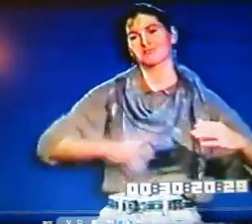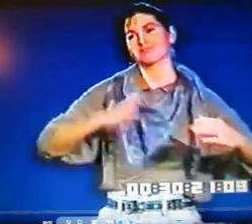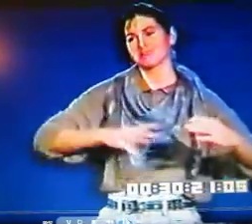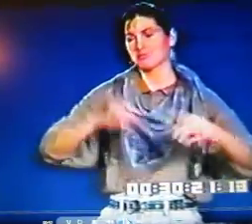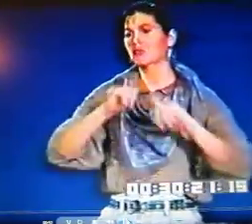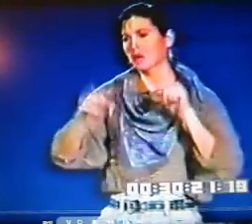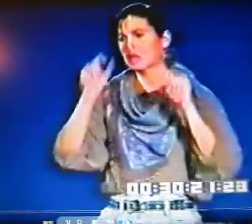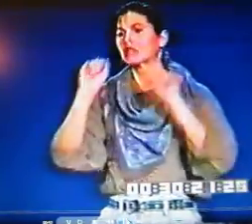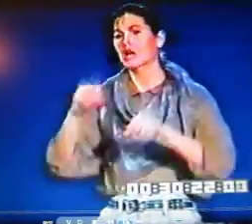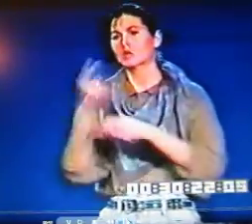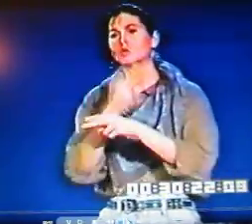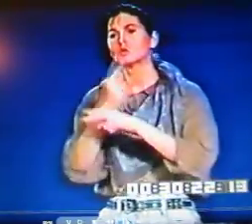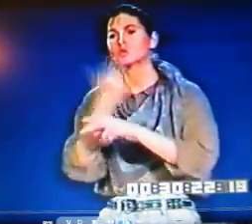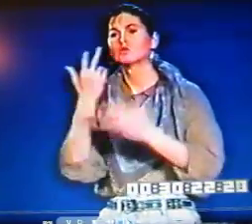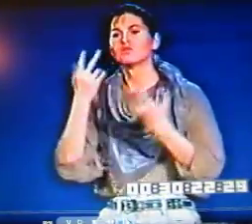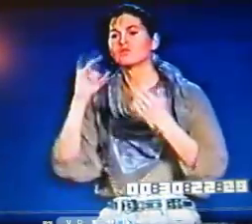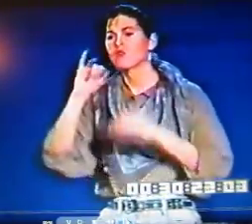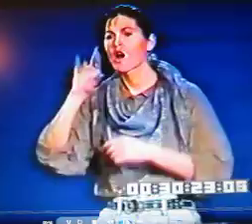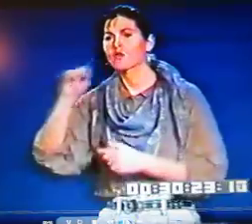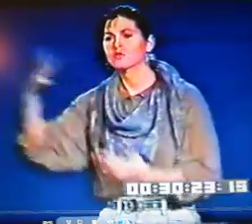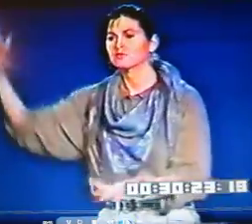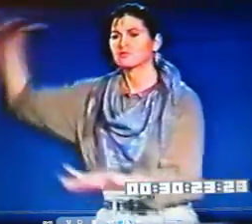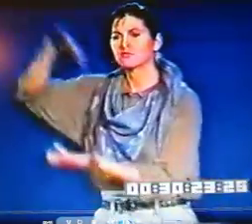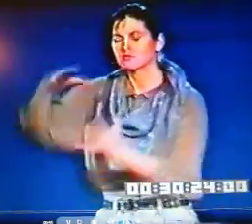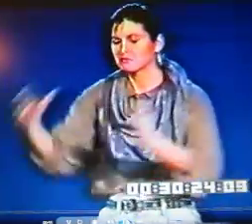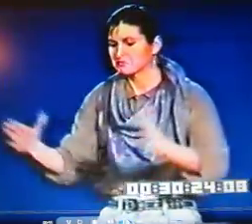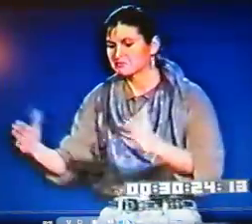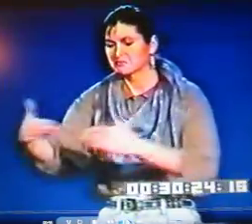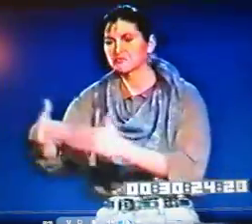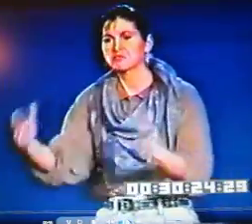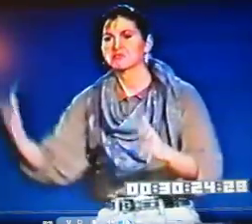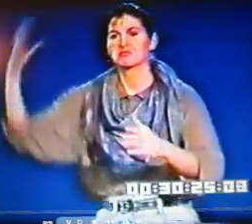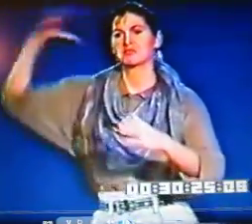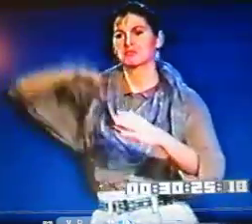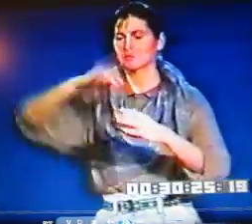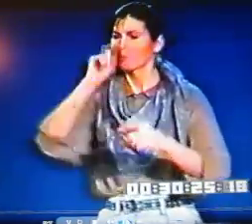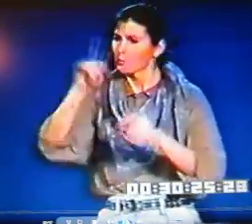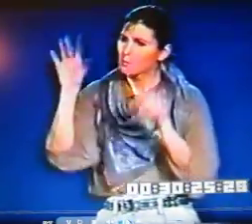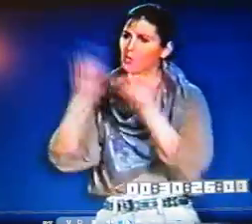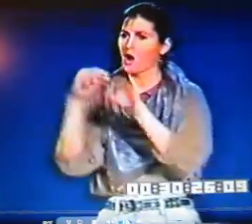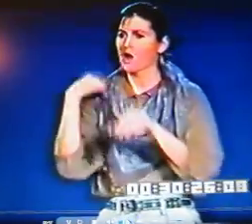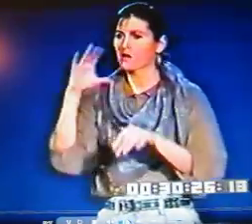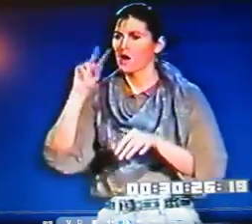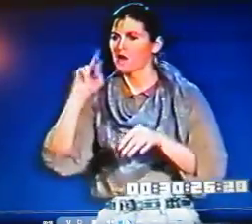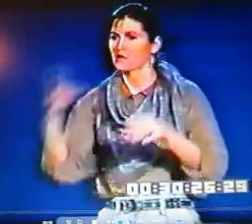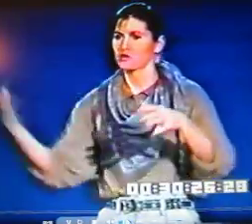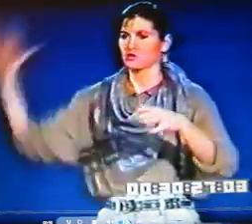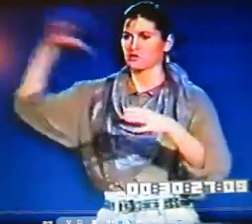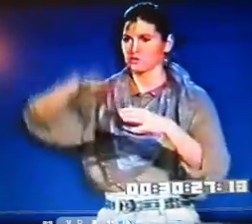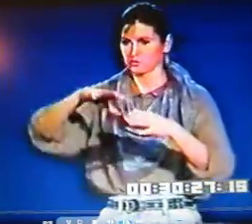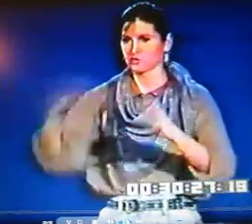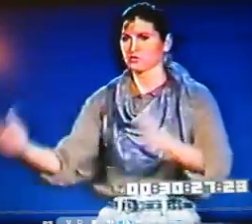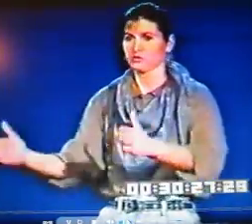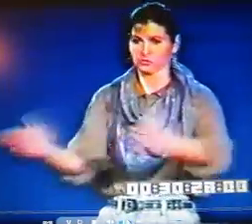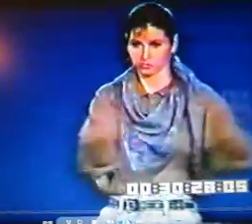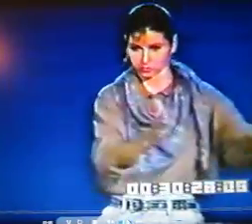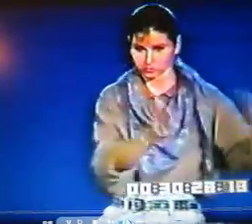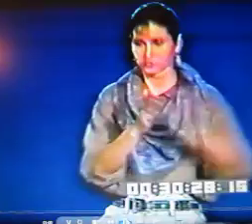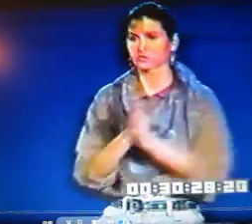With a cover. It doesn't have to be anything fancy. You can use a regular size pan, but the most important thing is that it can be covered.